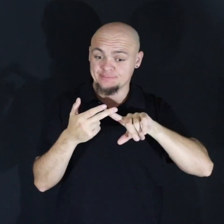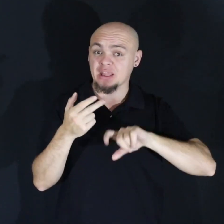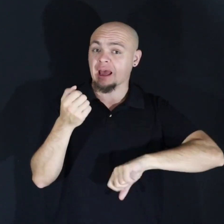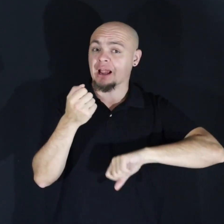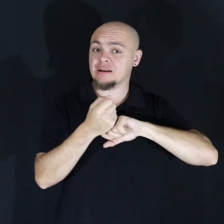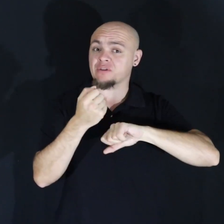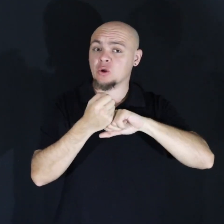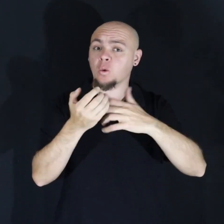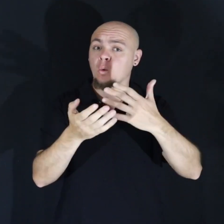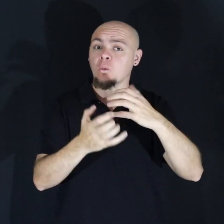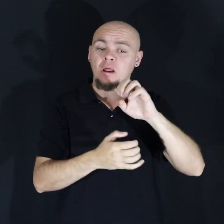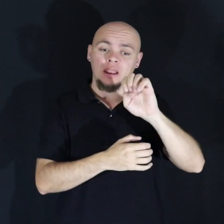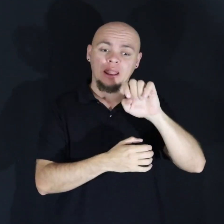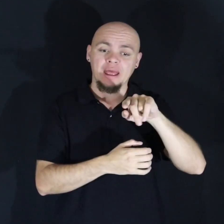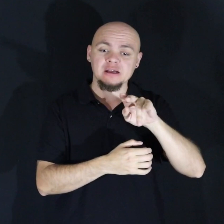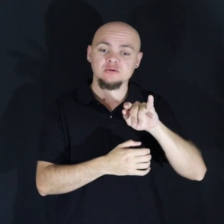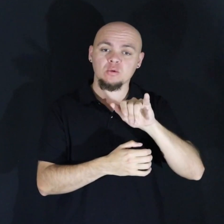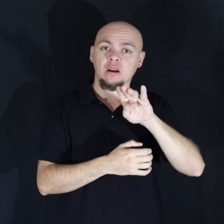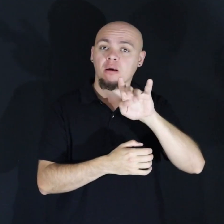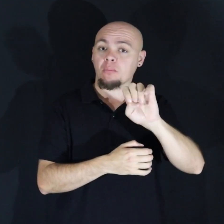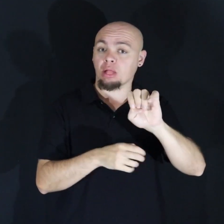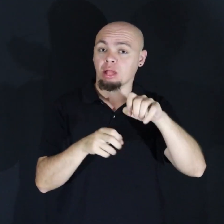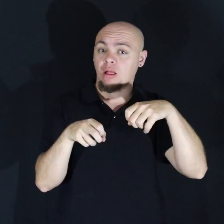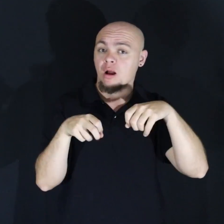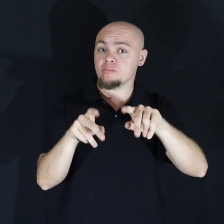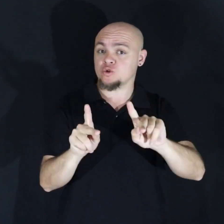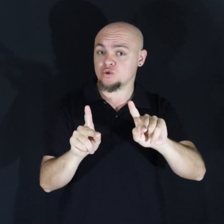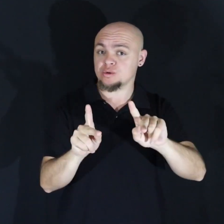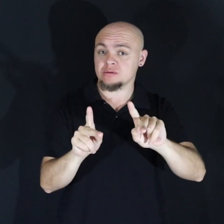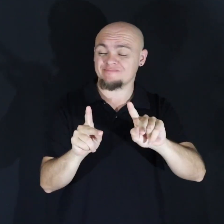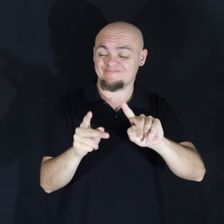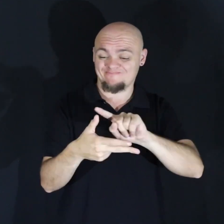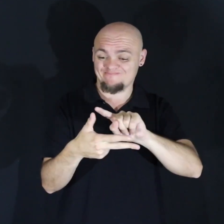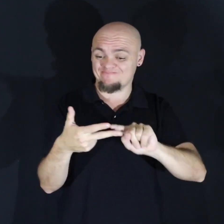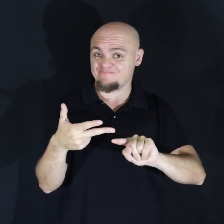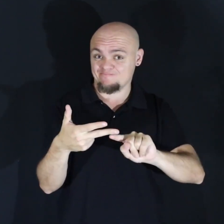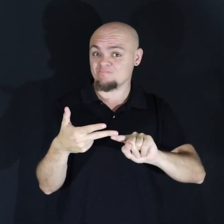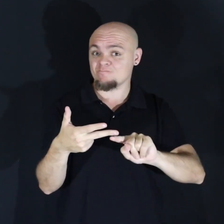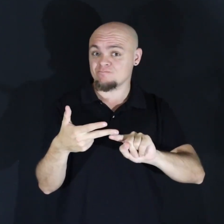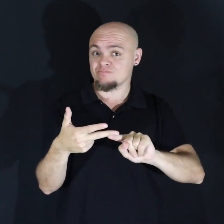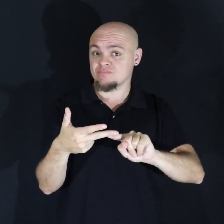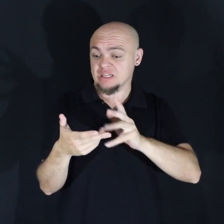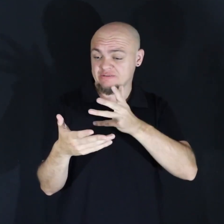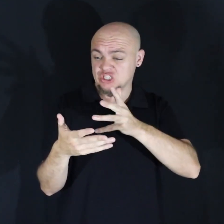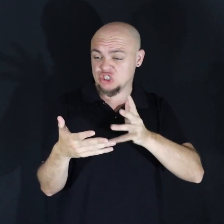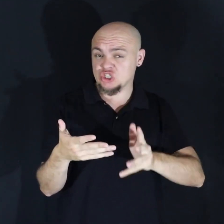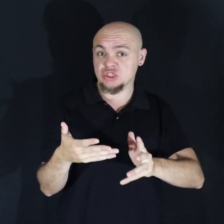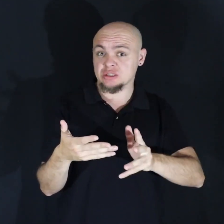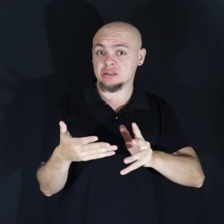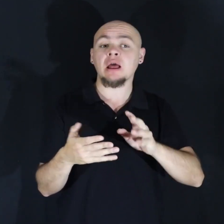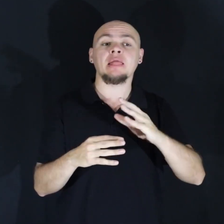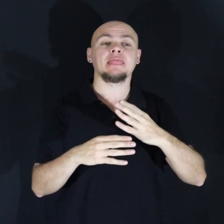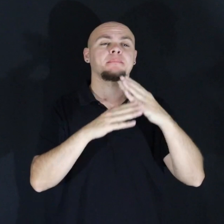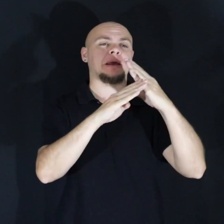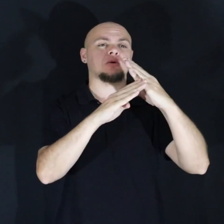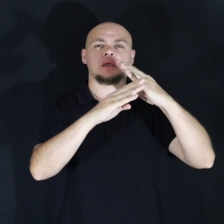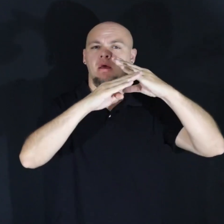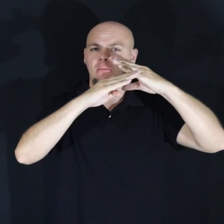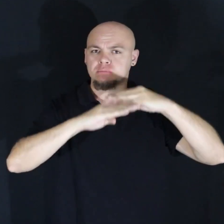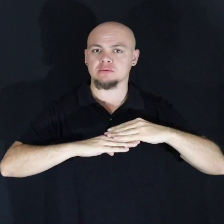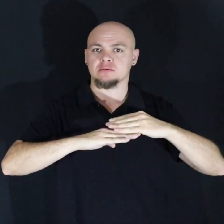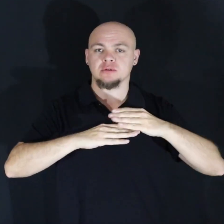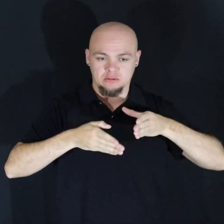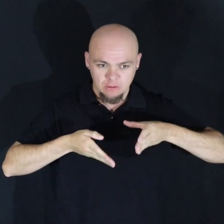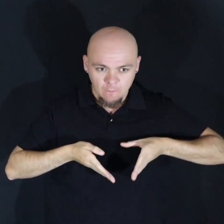for equitable opportunities, we can break down the barriers and blaze